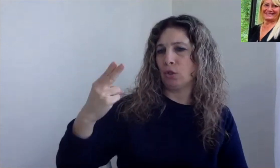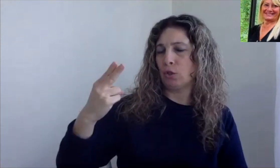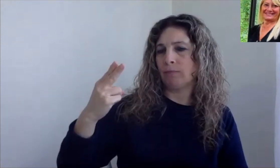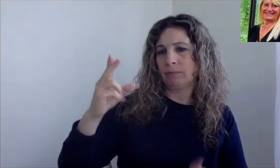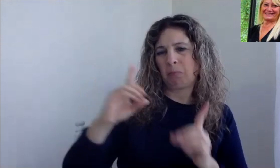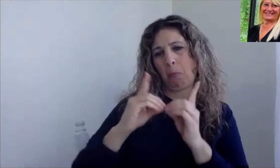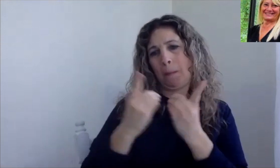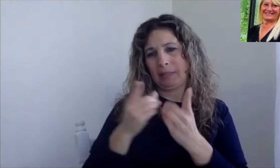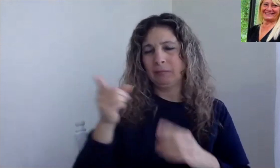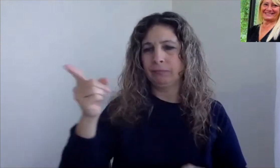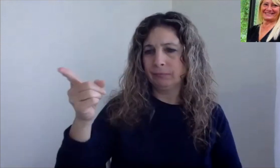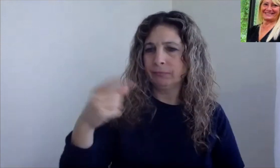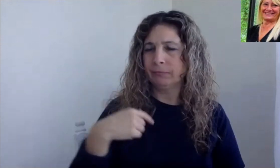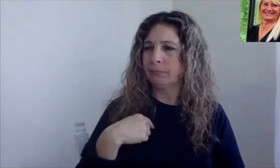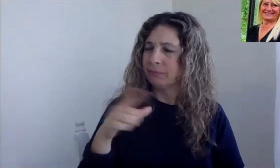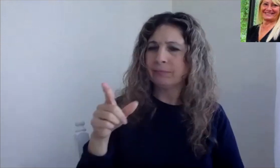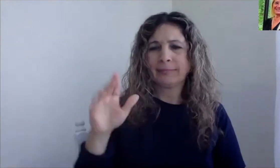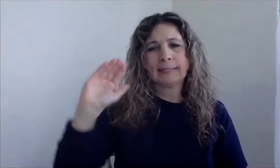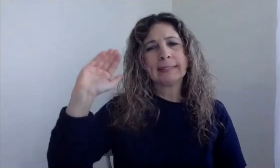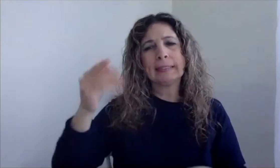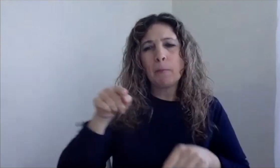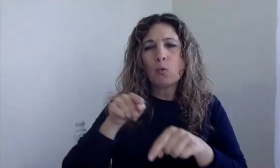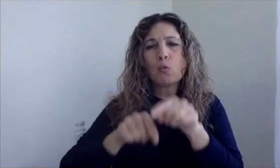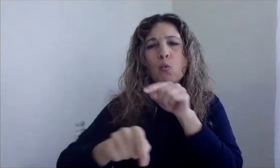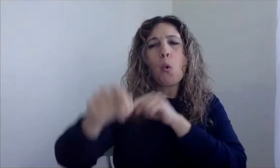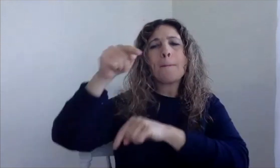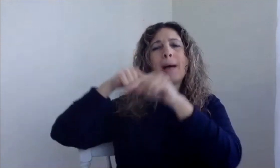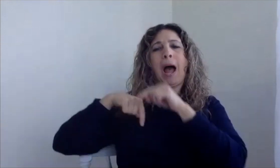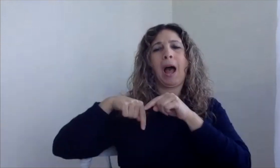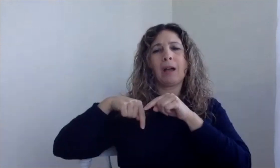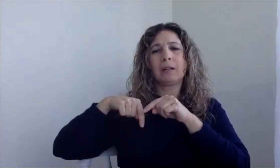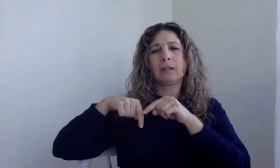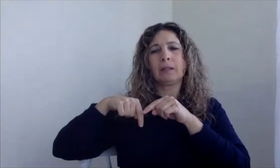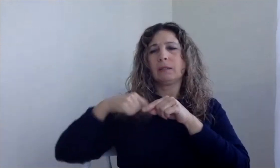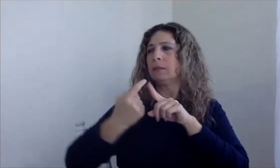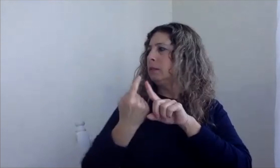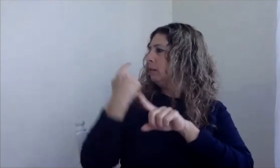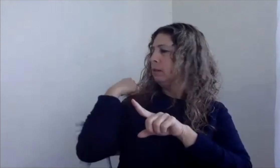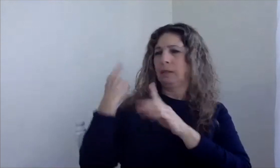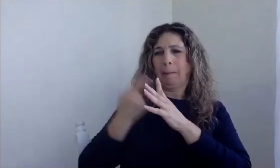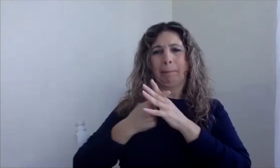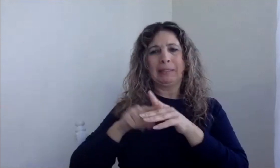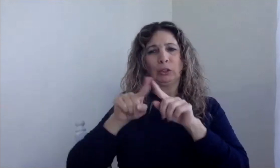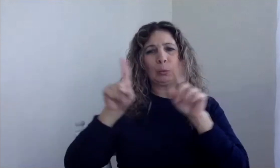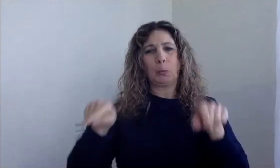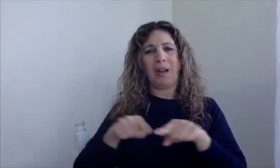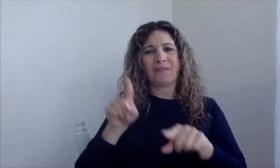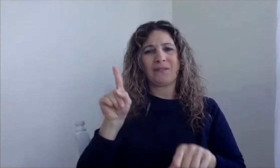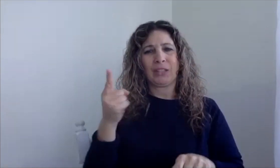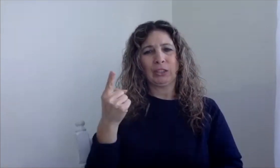He's the outreach coordinator from the outreach department. So to me, that was like going back to square